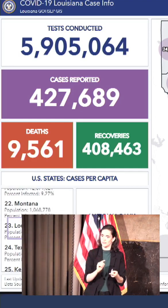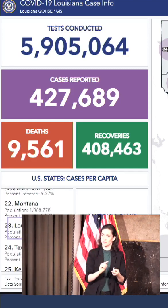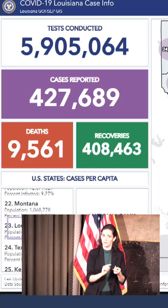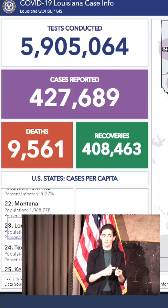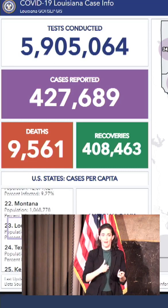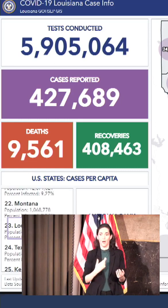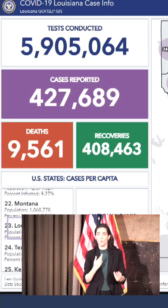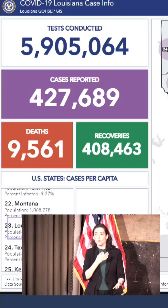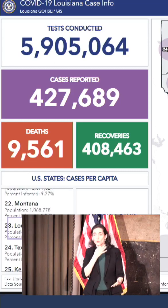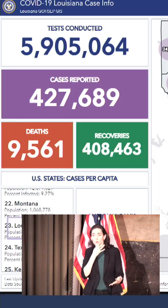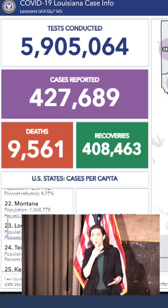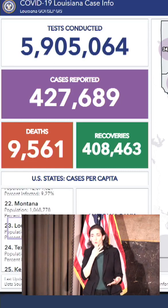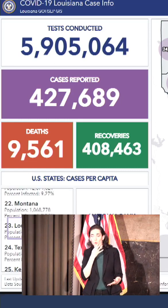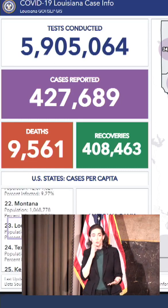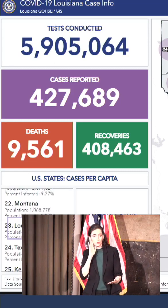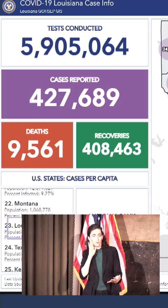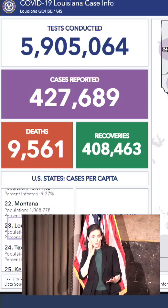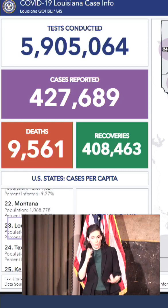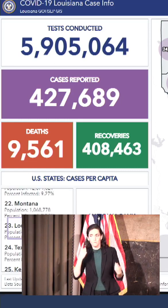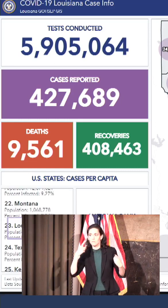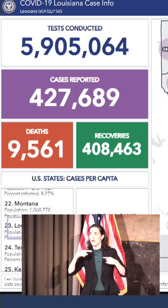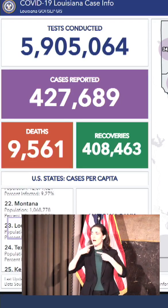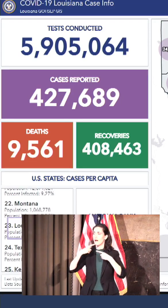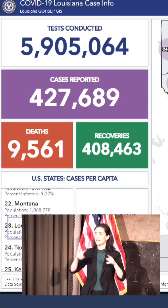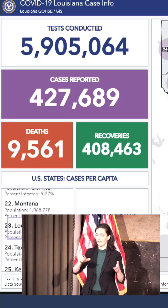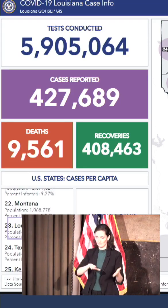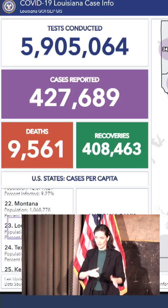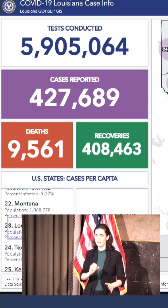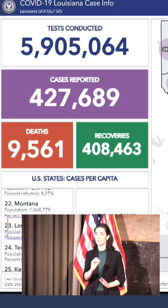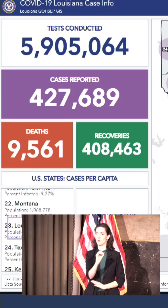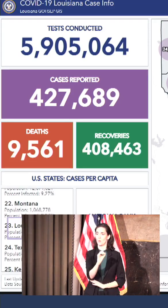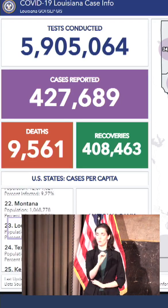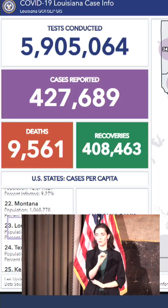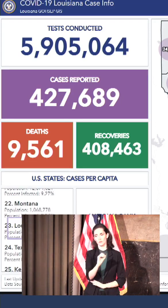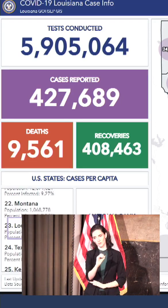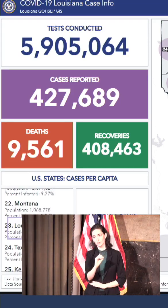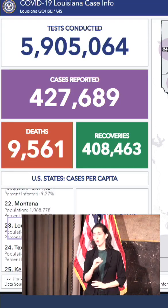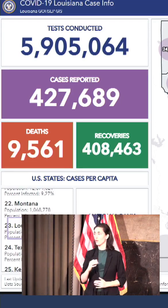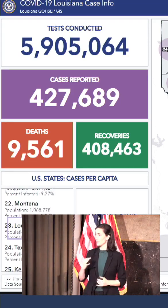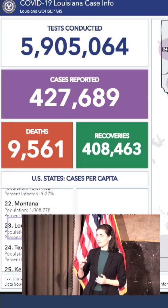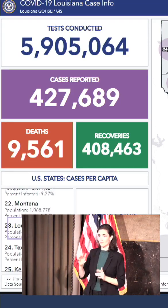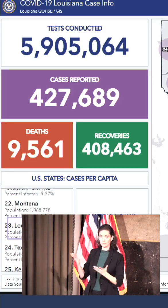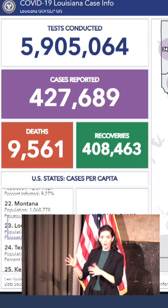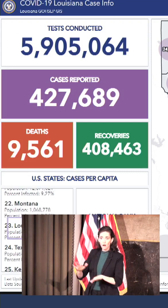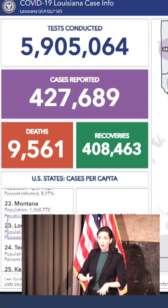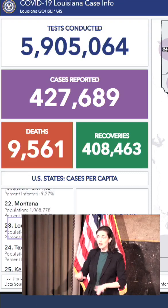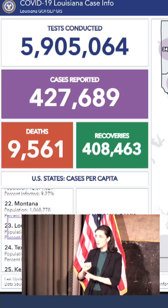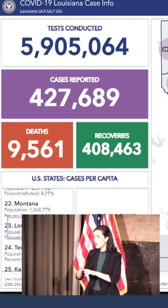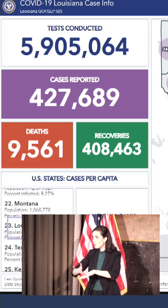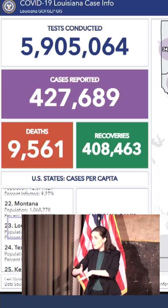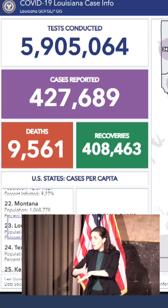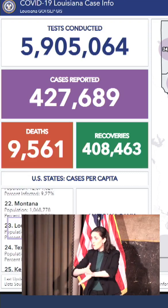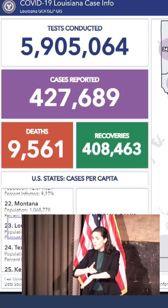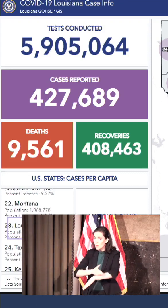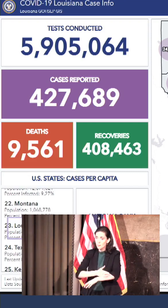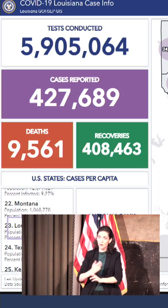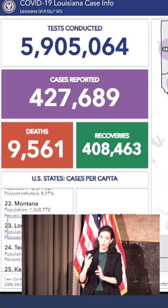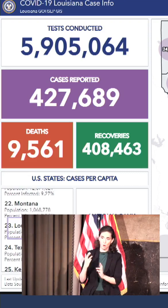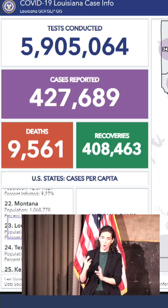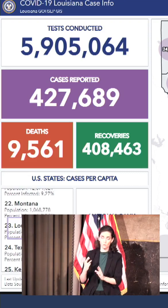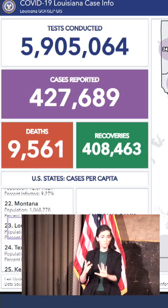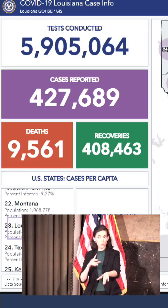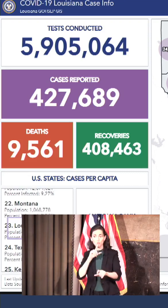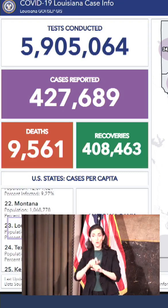will come soon, especially if we can keep things moving in the right direction. They are moving in the